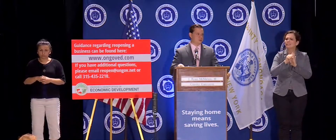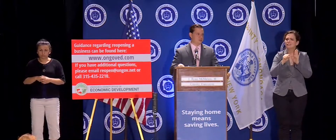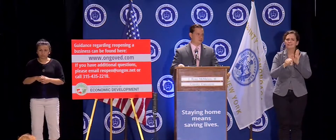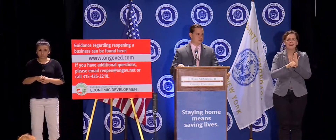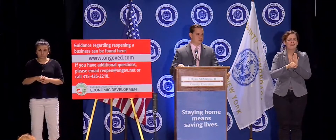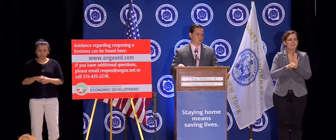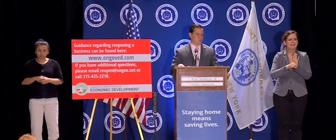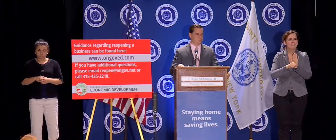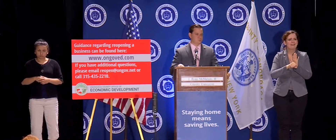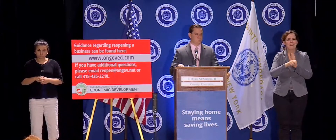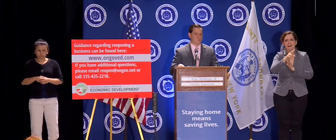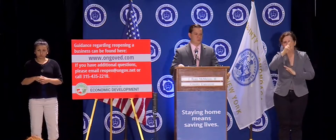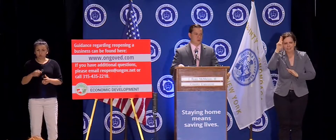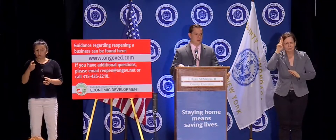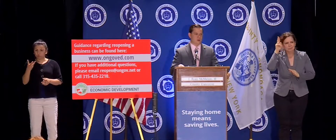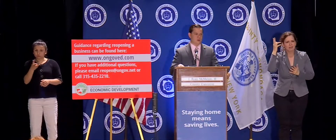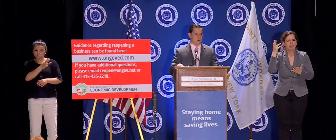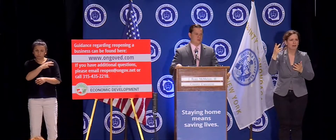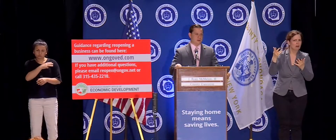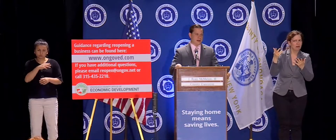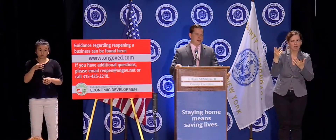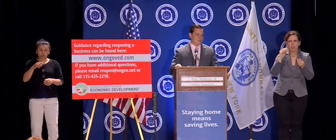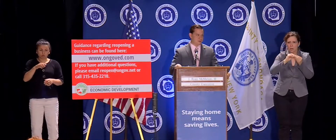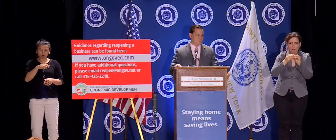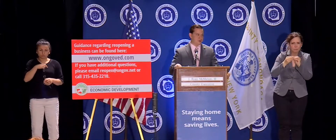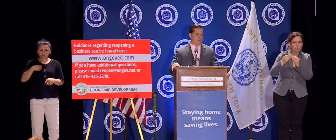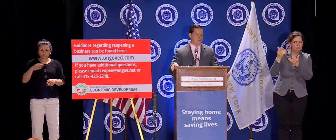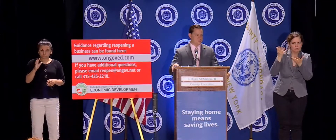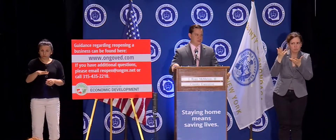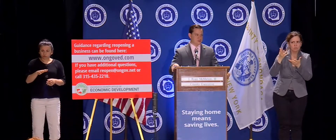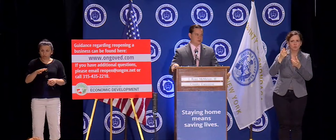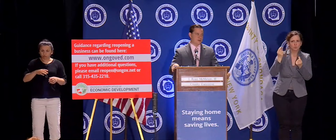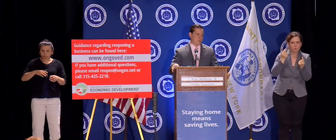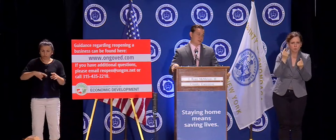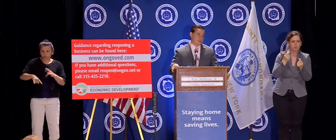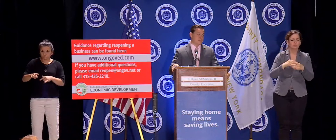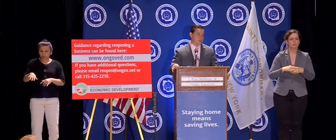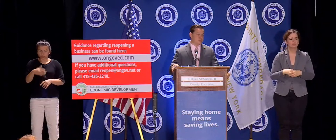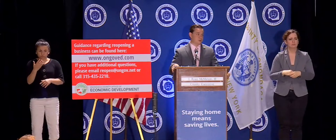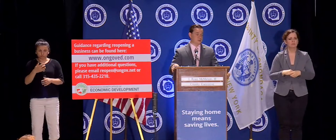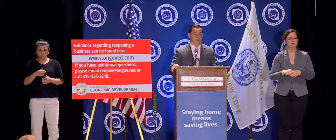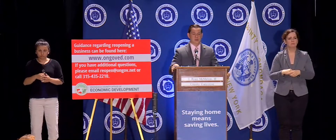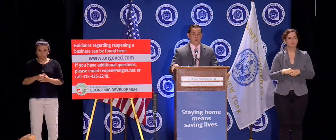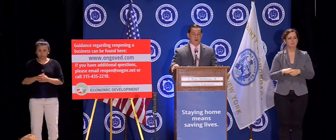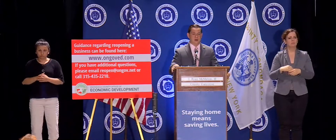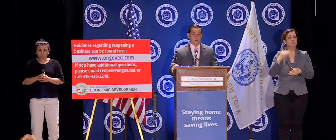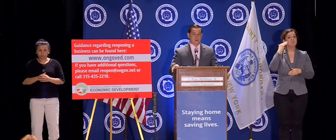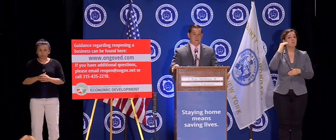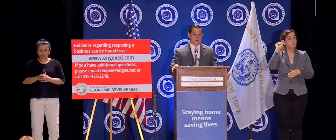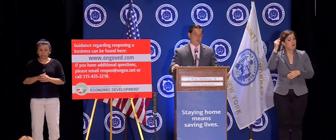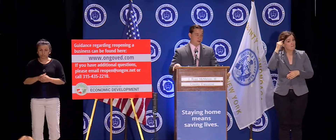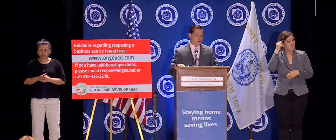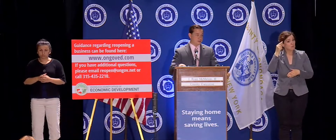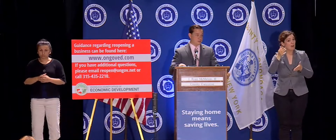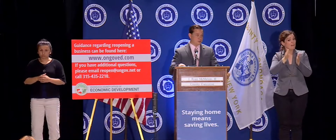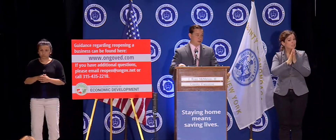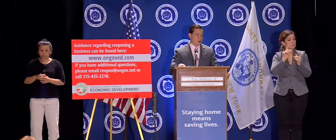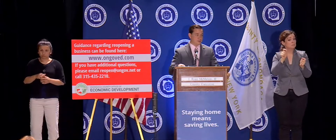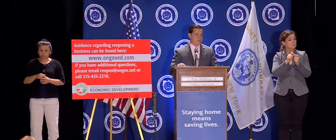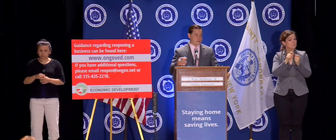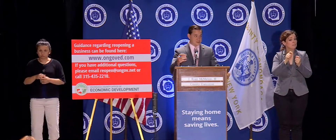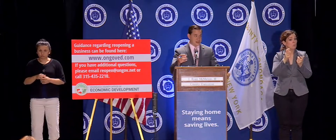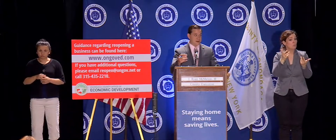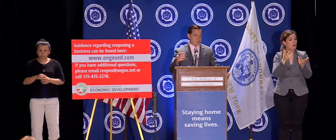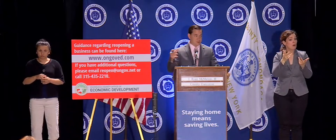this hospitalization issue. I know the governor got asked about Finger Lakes and Central. I think we got the same issue. And if we're having the same issue